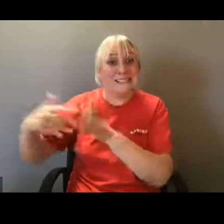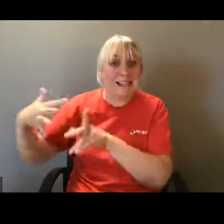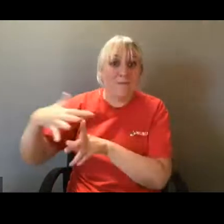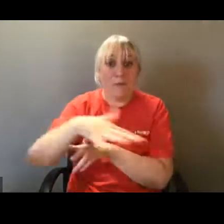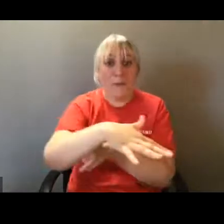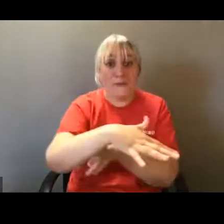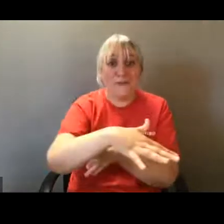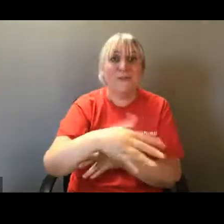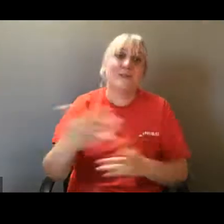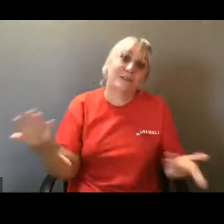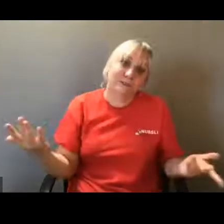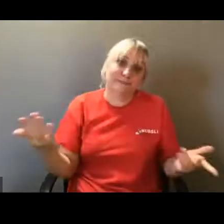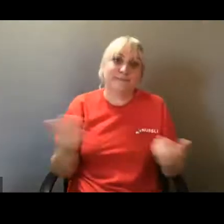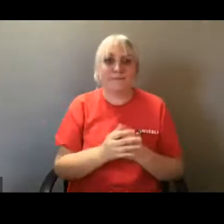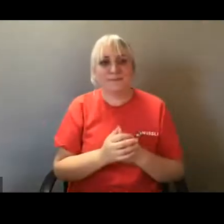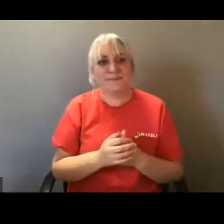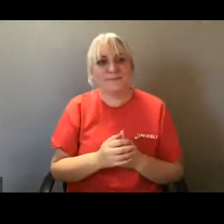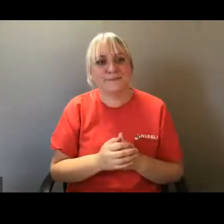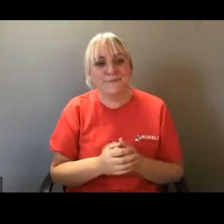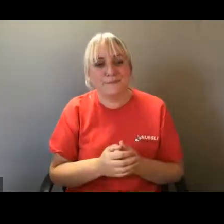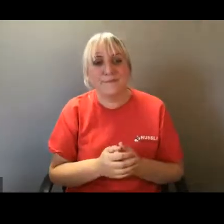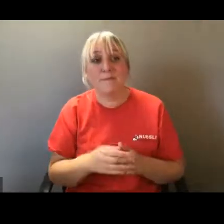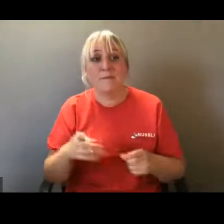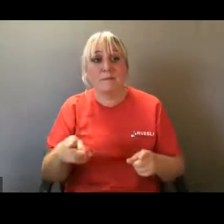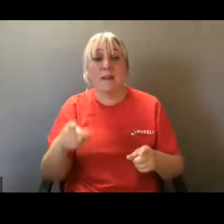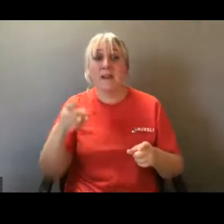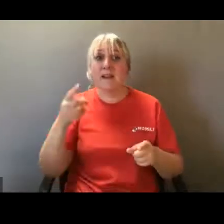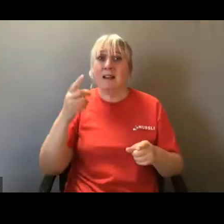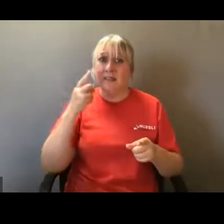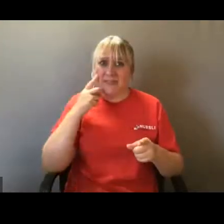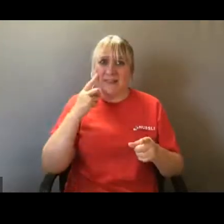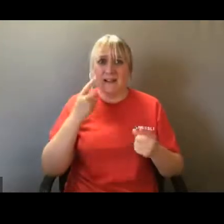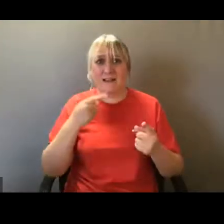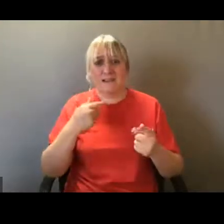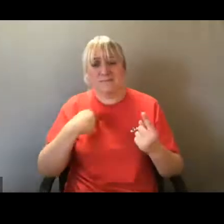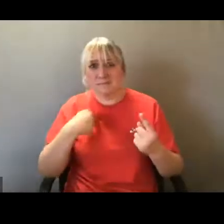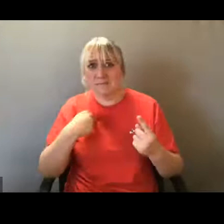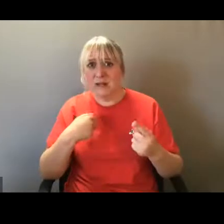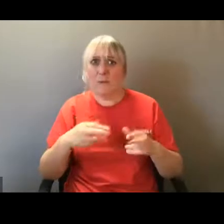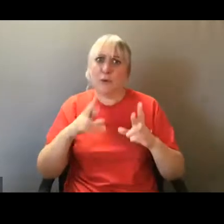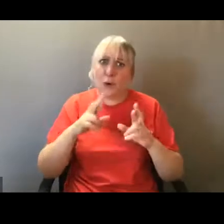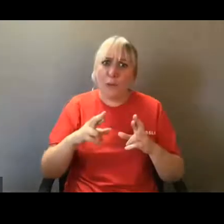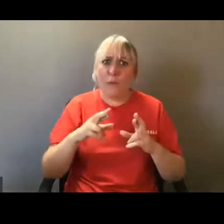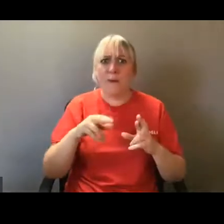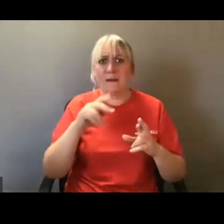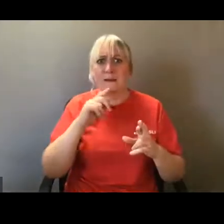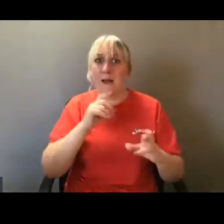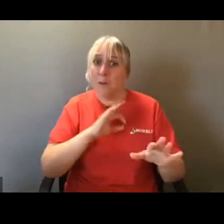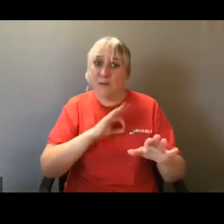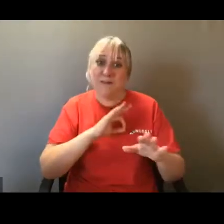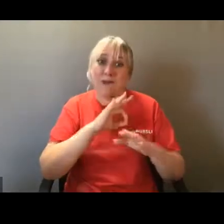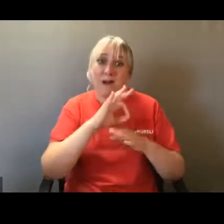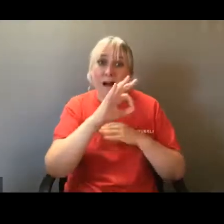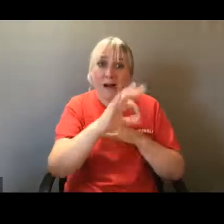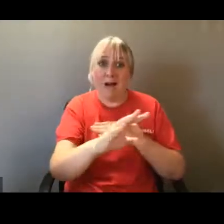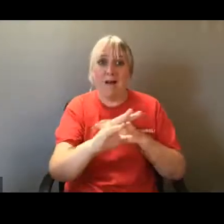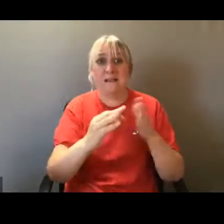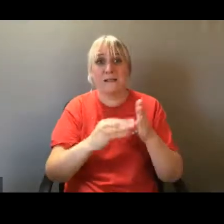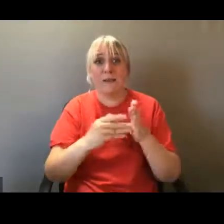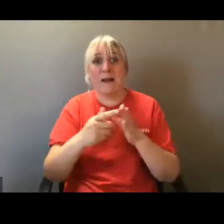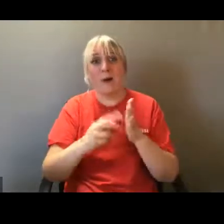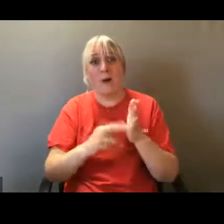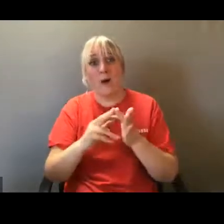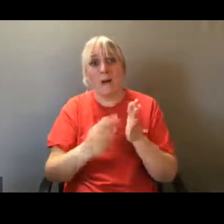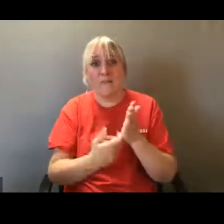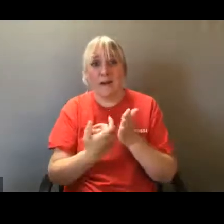consensus for his ideas. And that was something I was actually hoping to get the chance to ask him. And that was sadly just